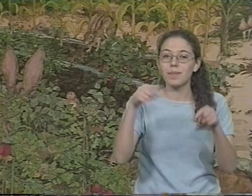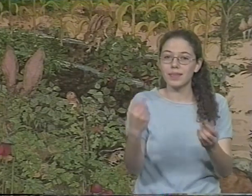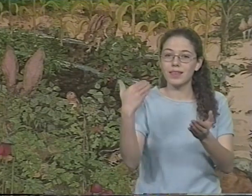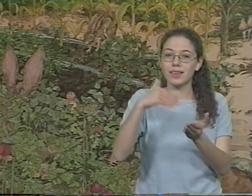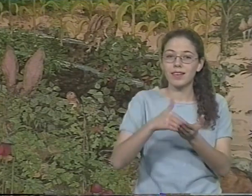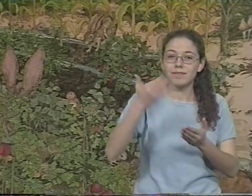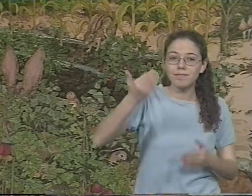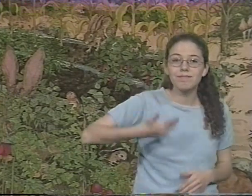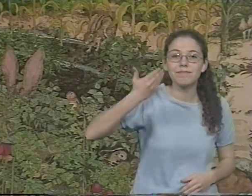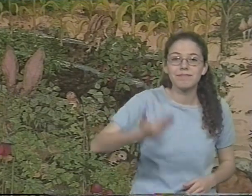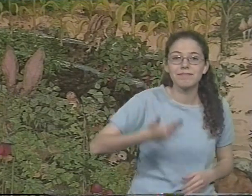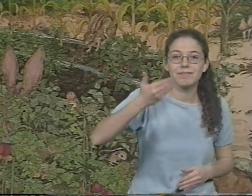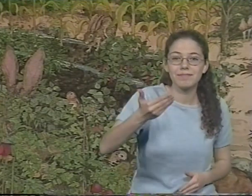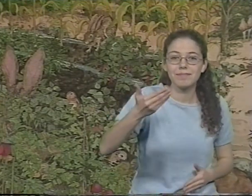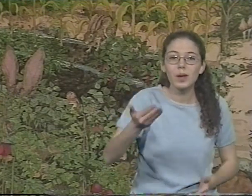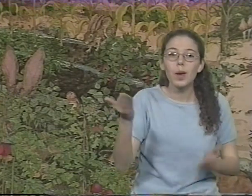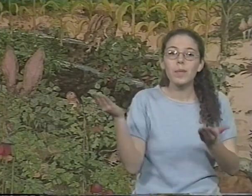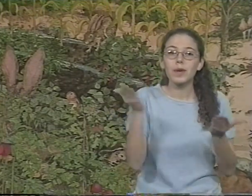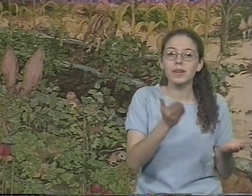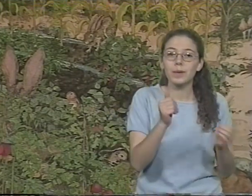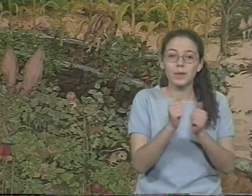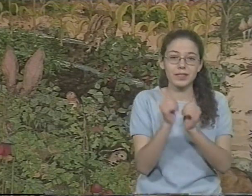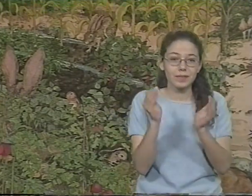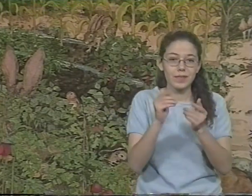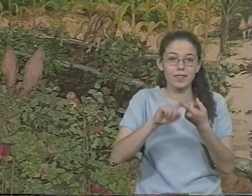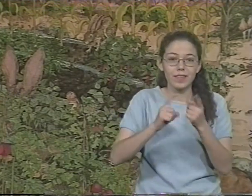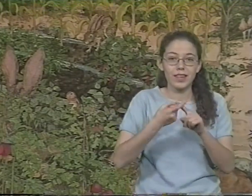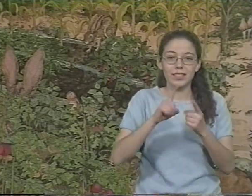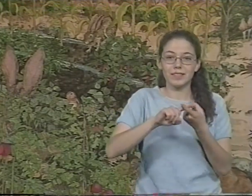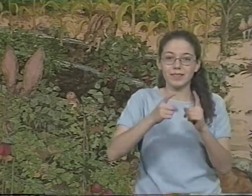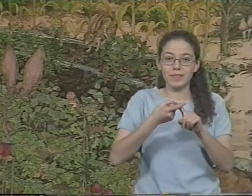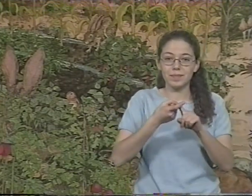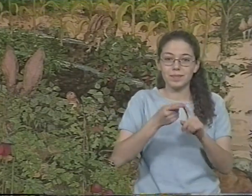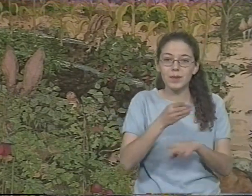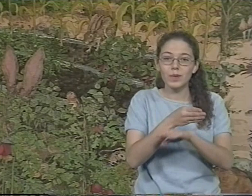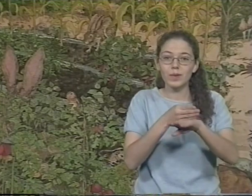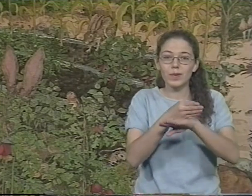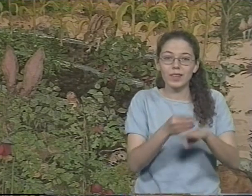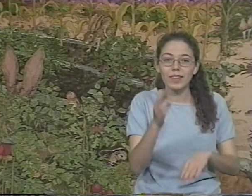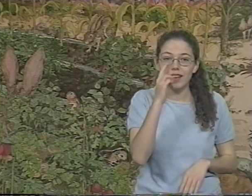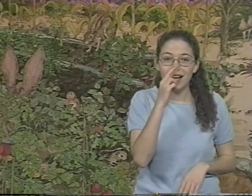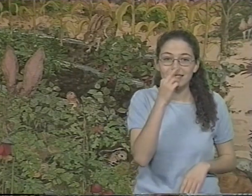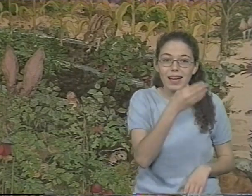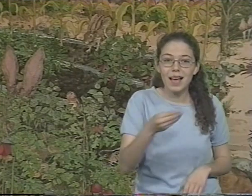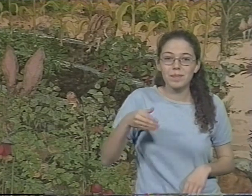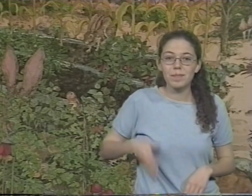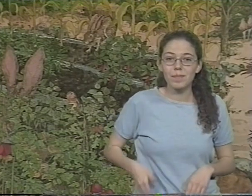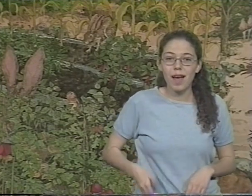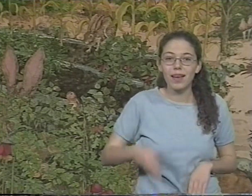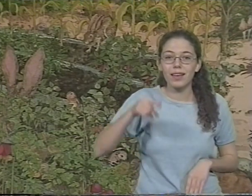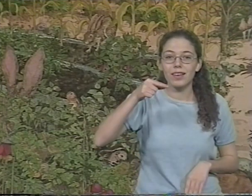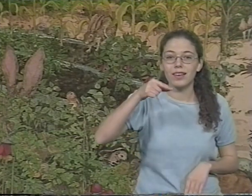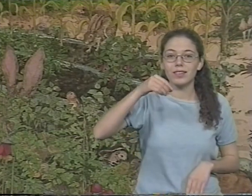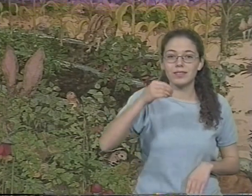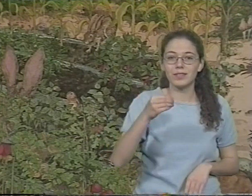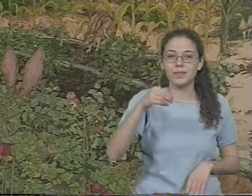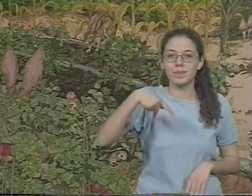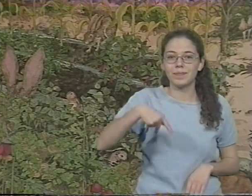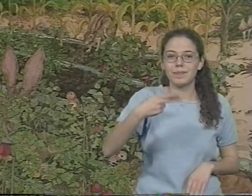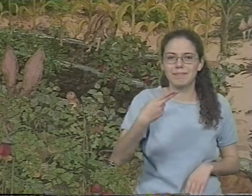The squirrel did come again, from time to time, bringing along small friends. Wood rats and pocket gophers.